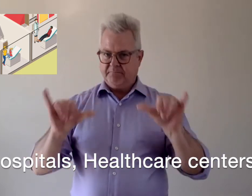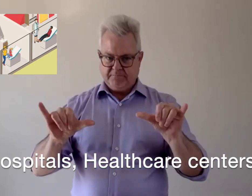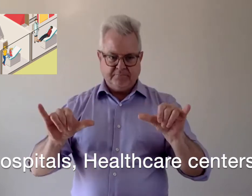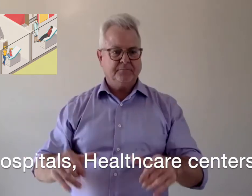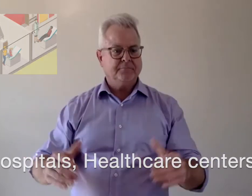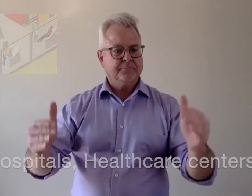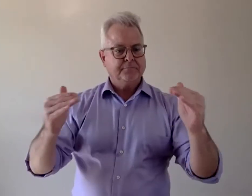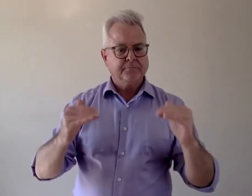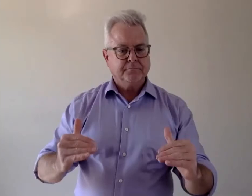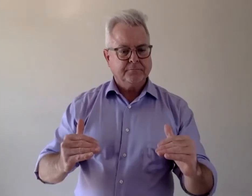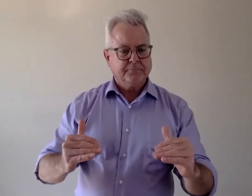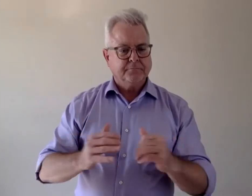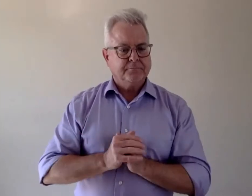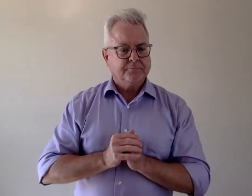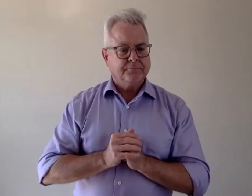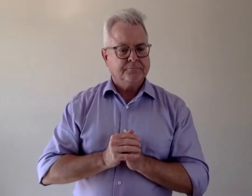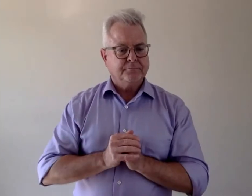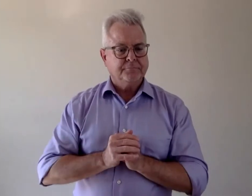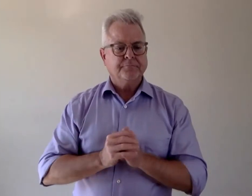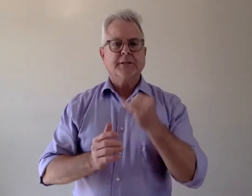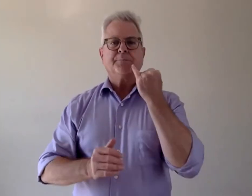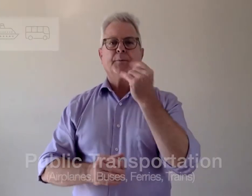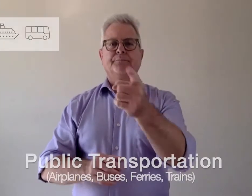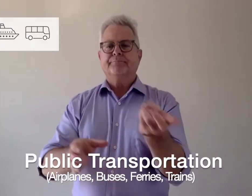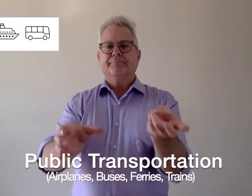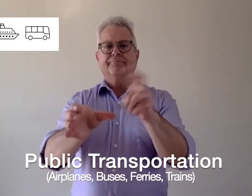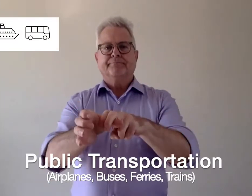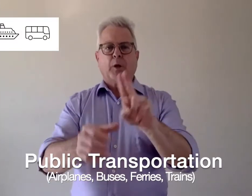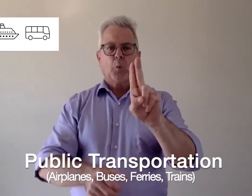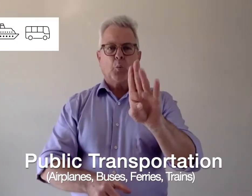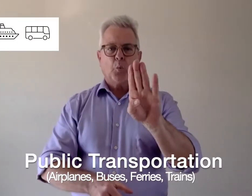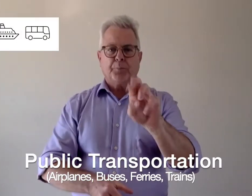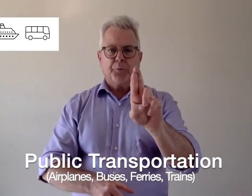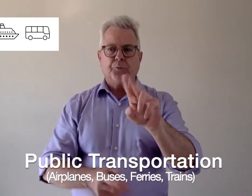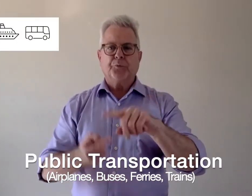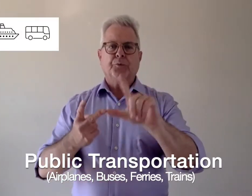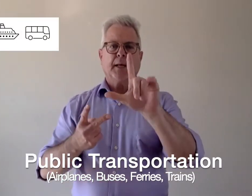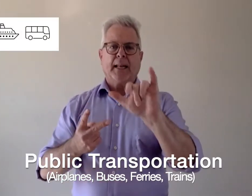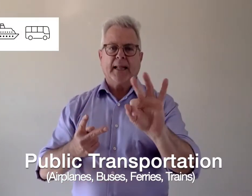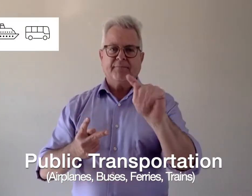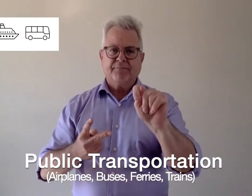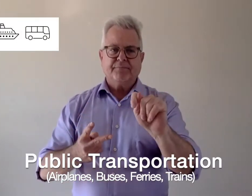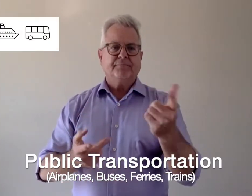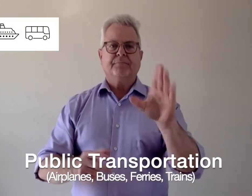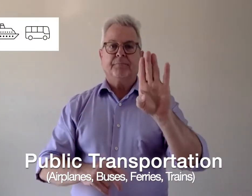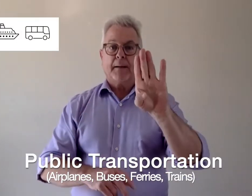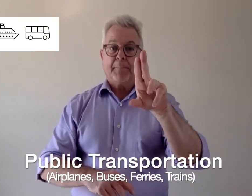blood work, all require wearing masks. The fourth is if you're getting into an Uber